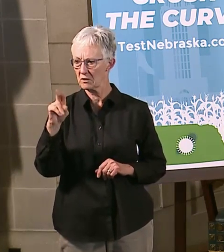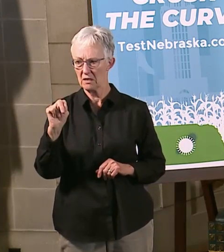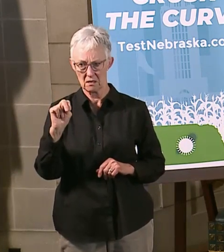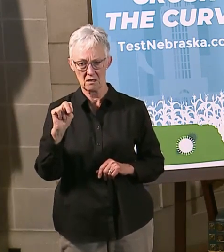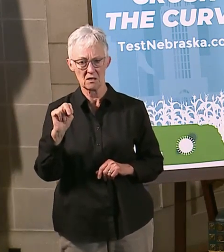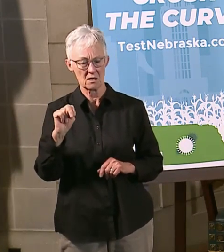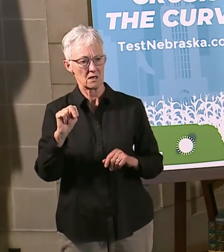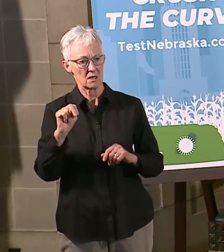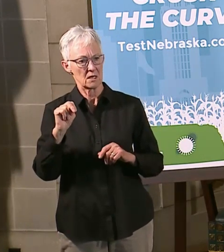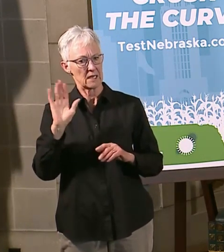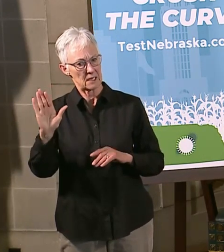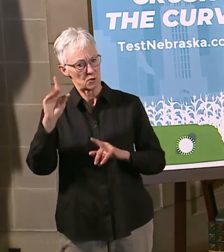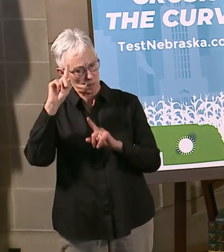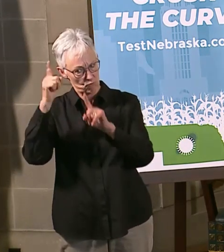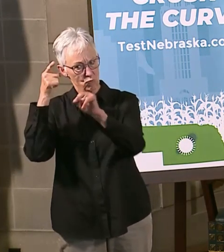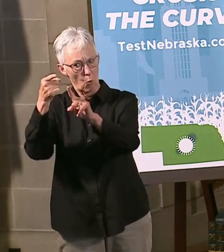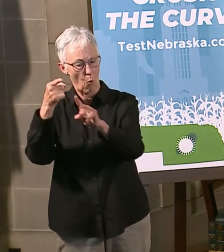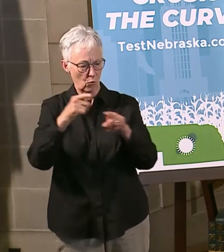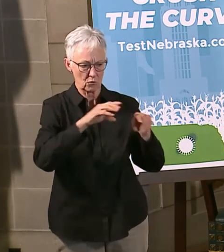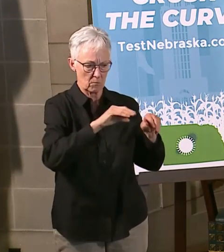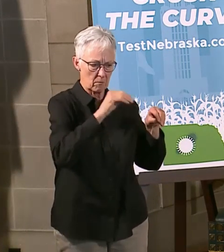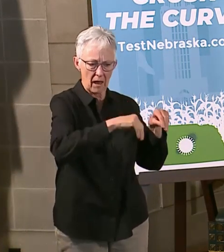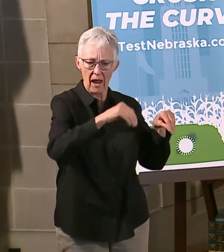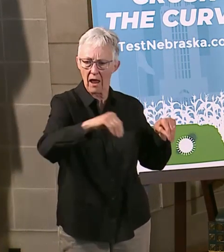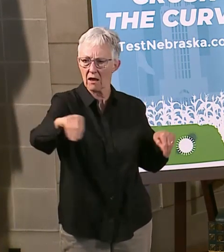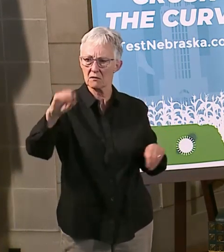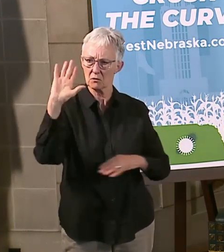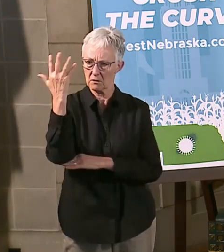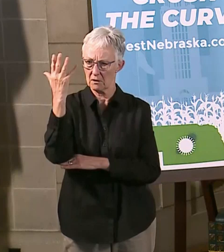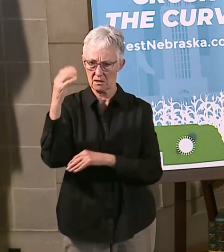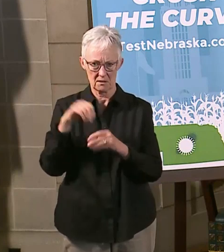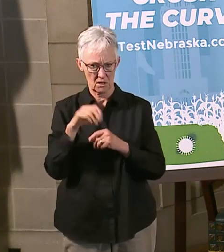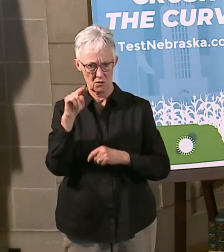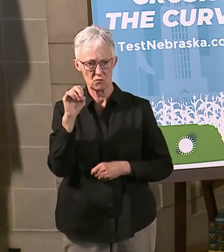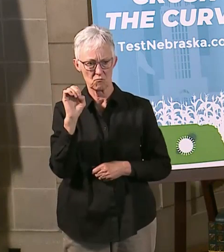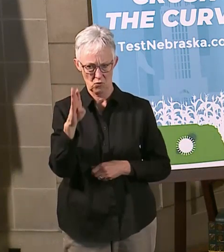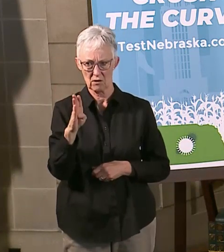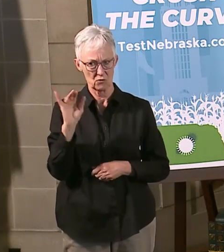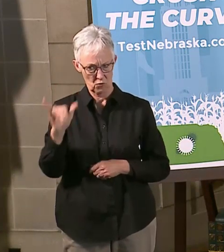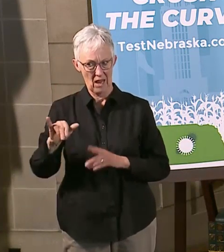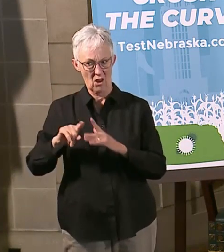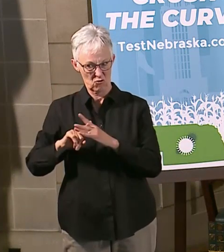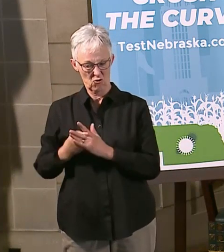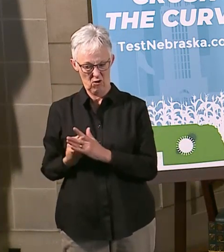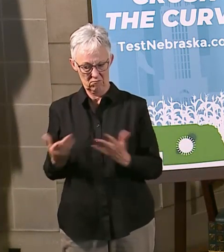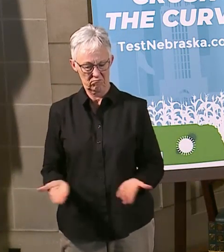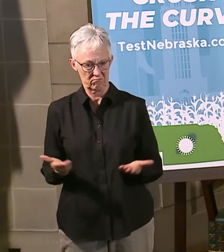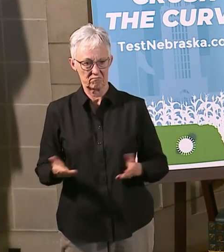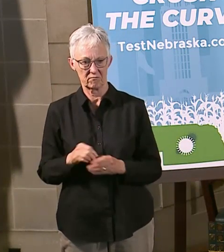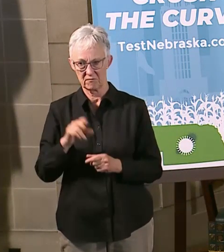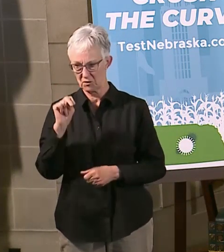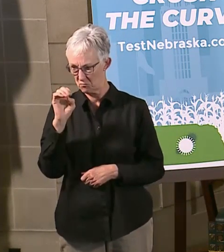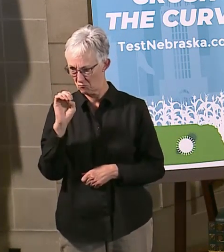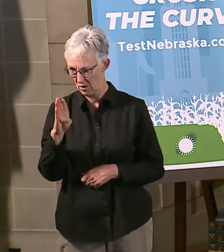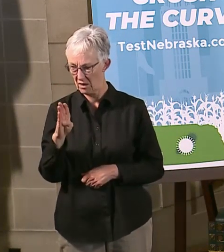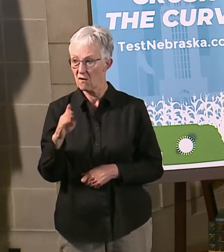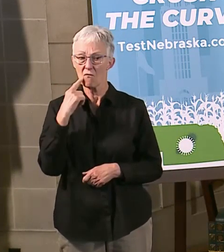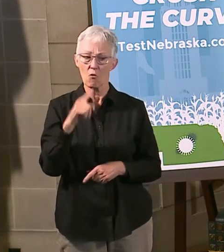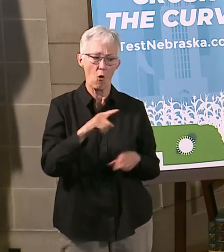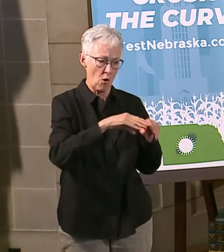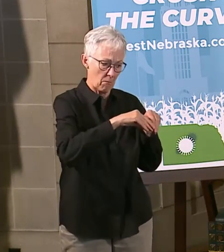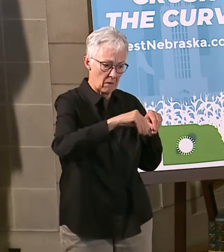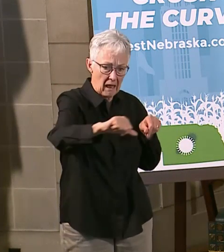join the tradition started by J. Sterling Morton. So to do all that planting, we do need supplies, we need seed,